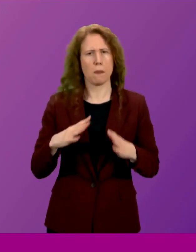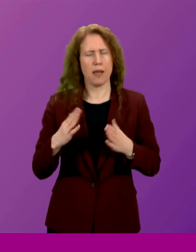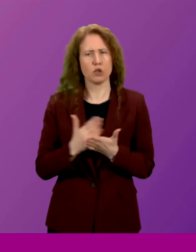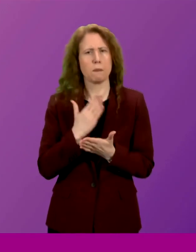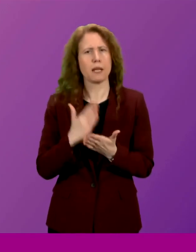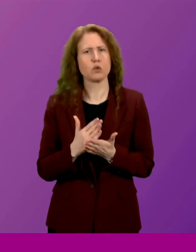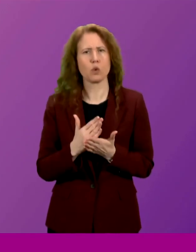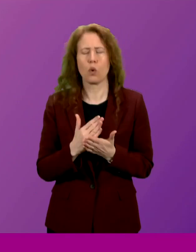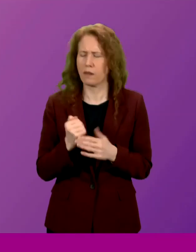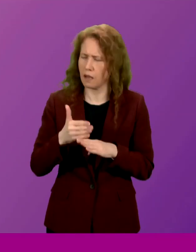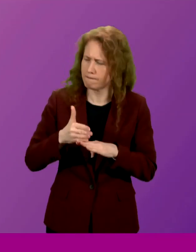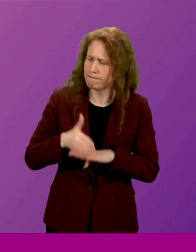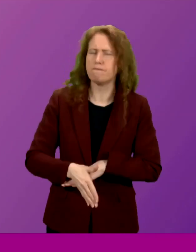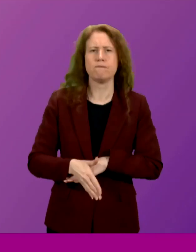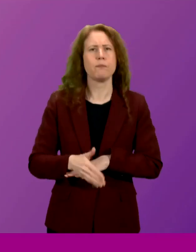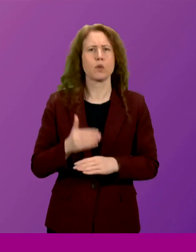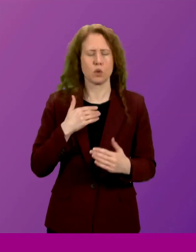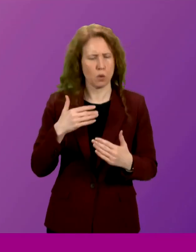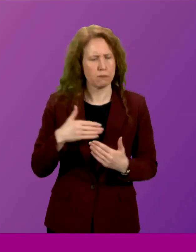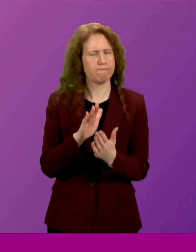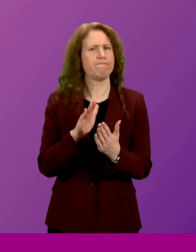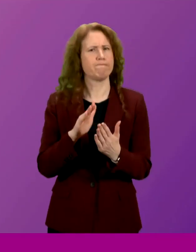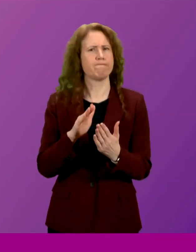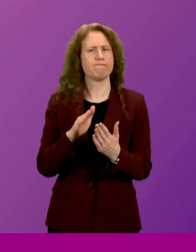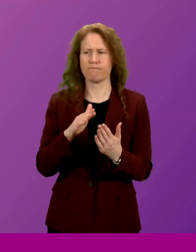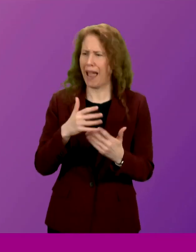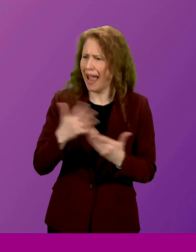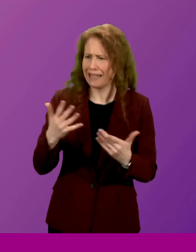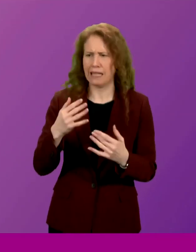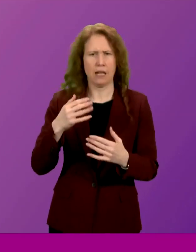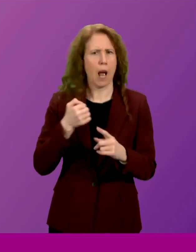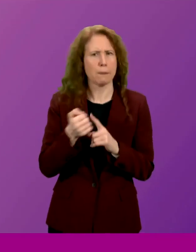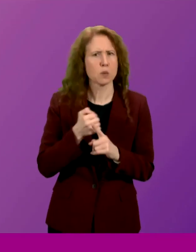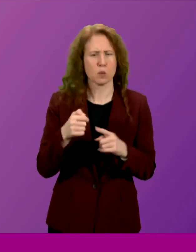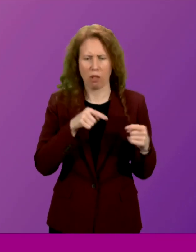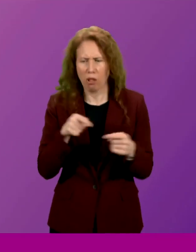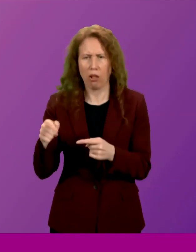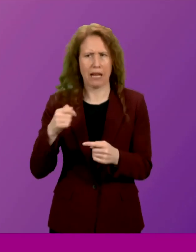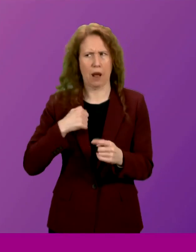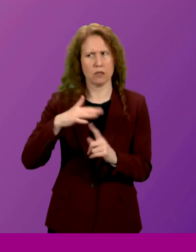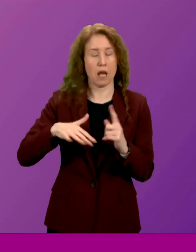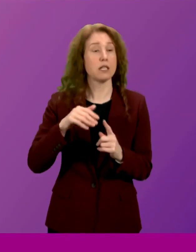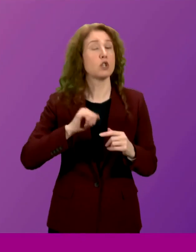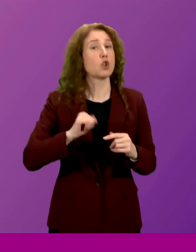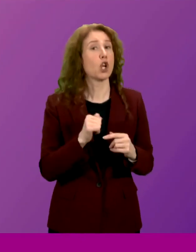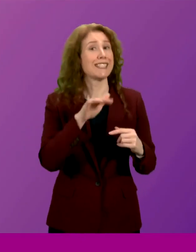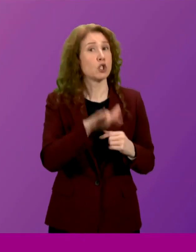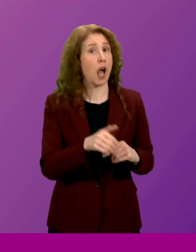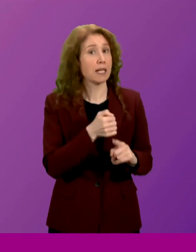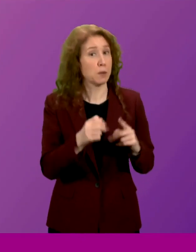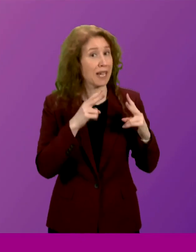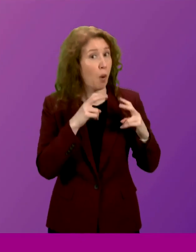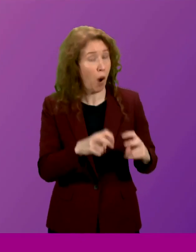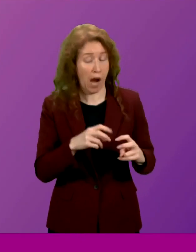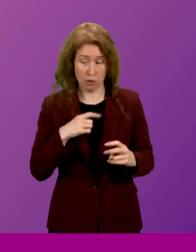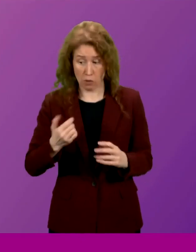that significant efforts are made to address abusive conduct in our society. The Scottish Child Abuse Inquiry was sponsored